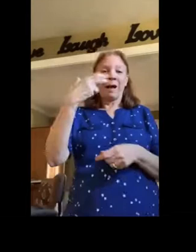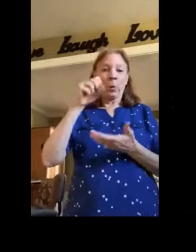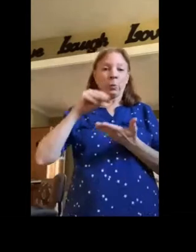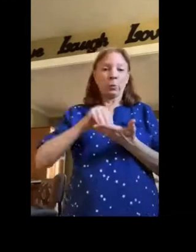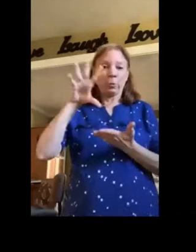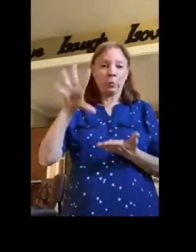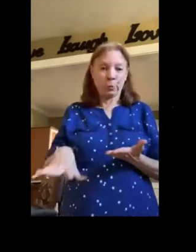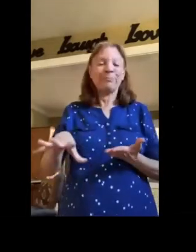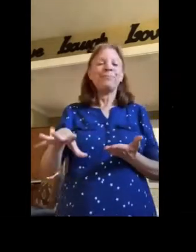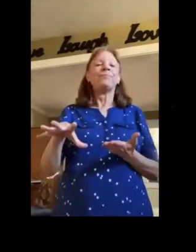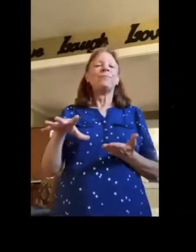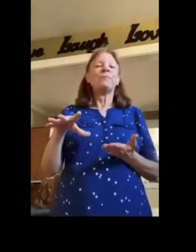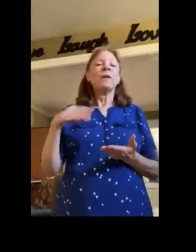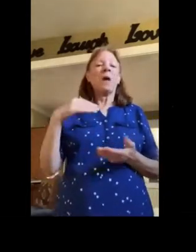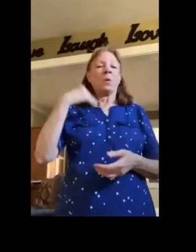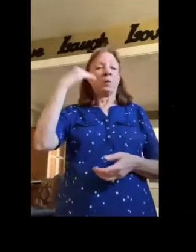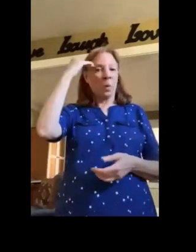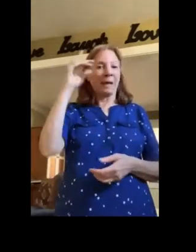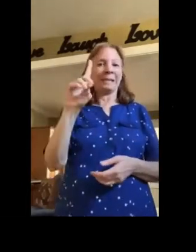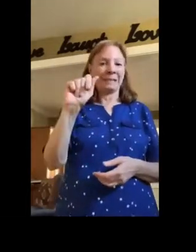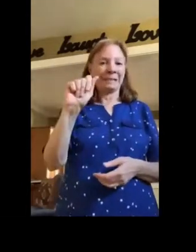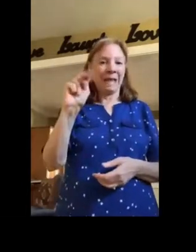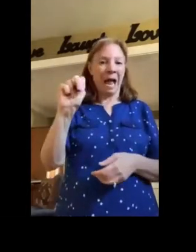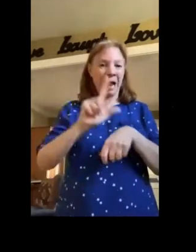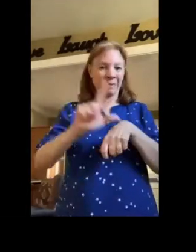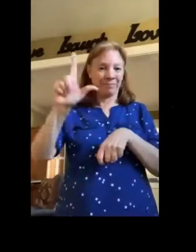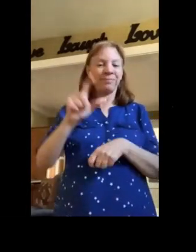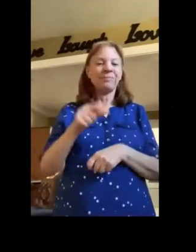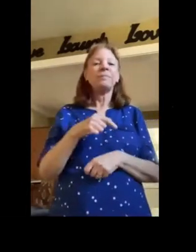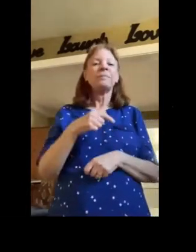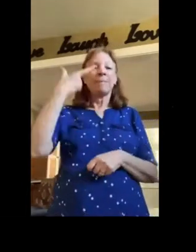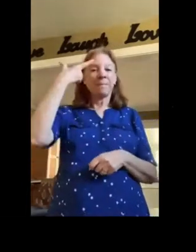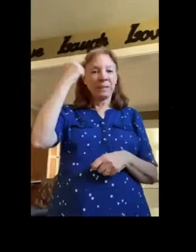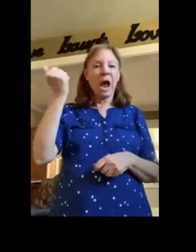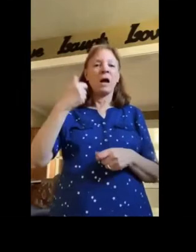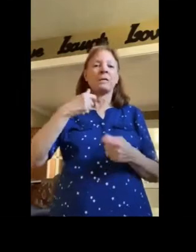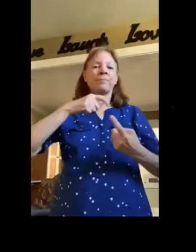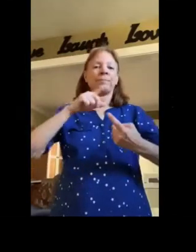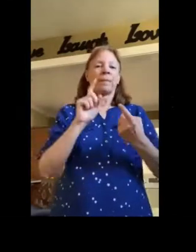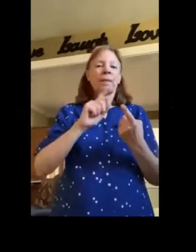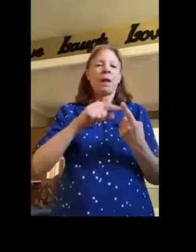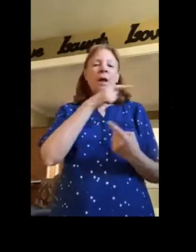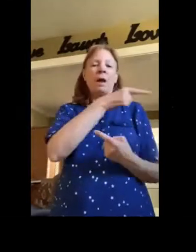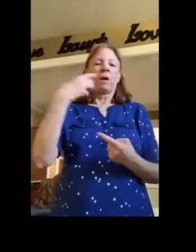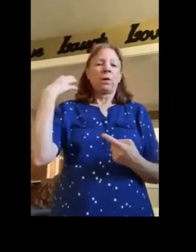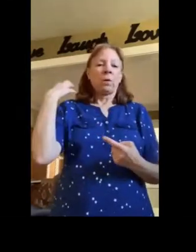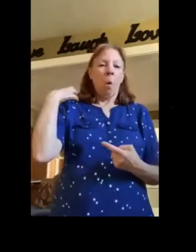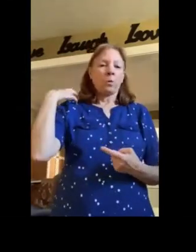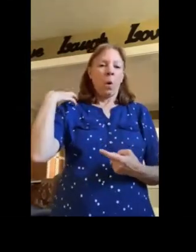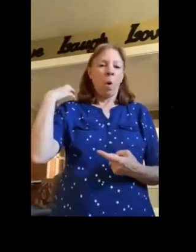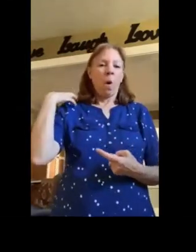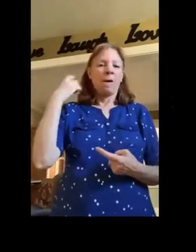I was a high school student, and I've known Dan Lynch